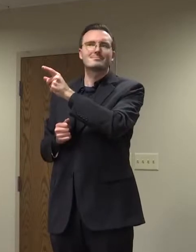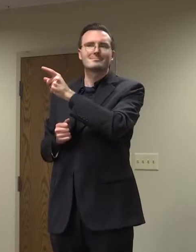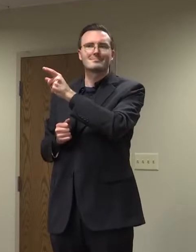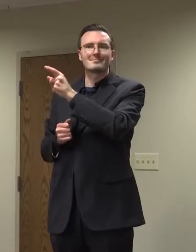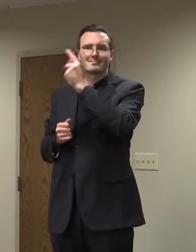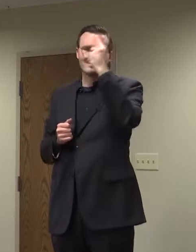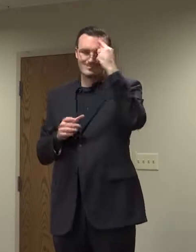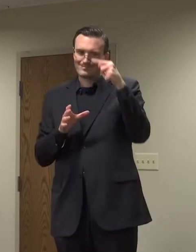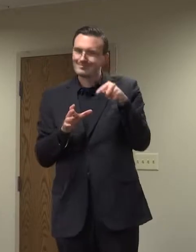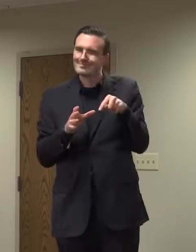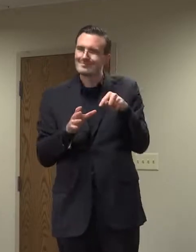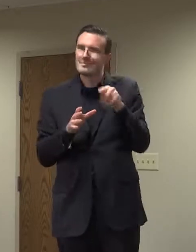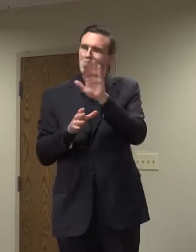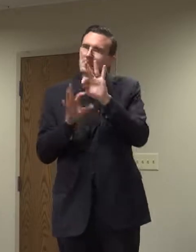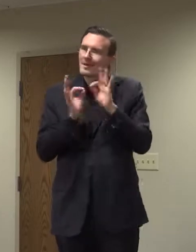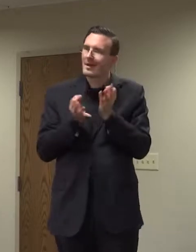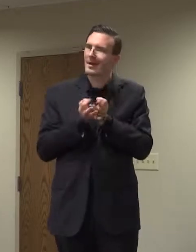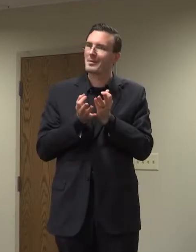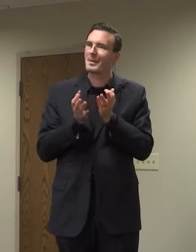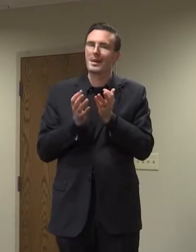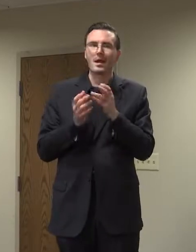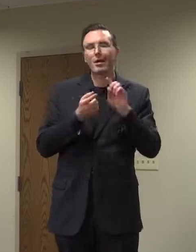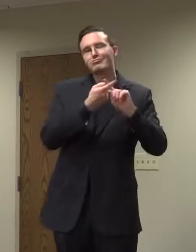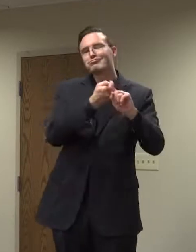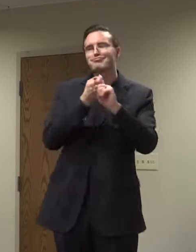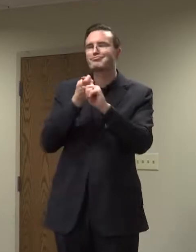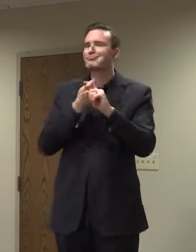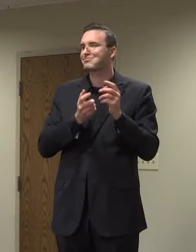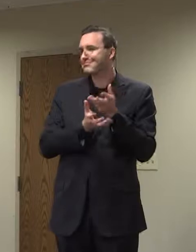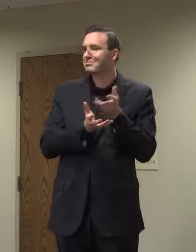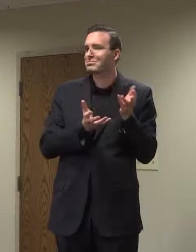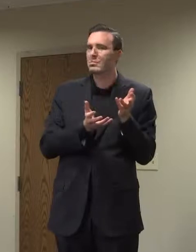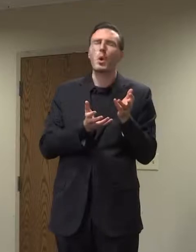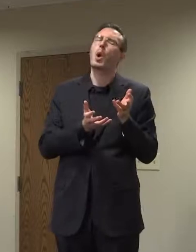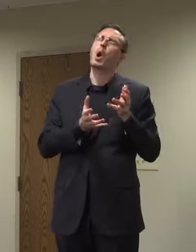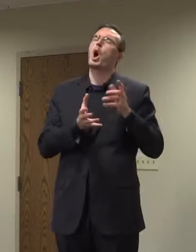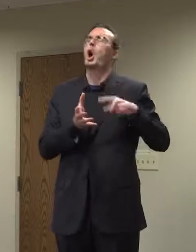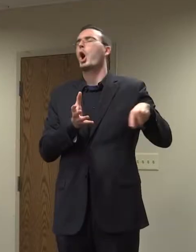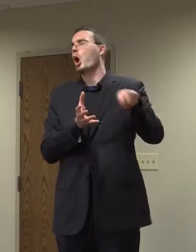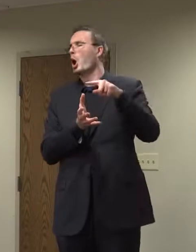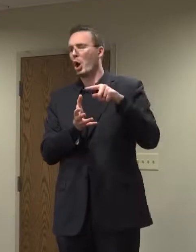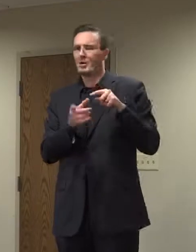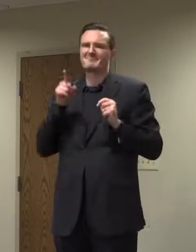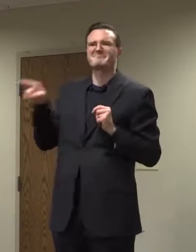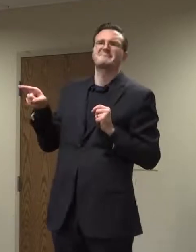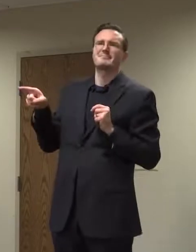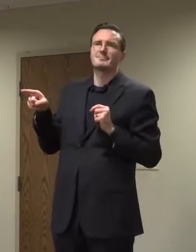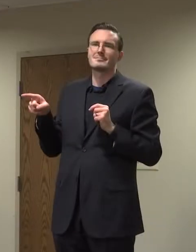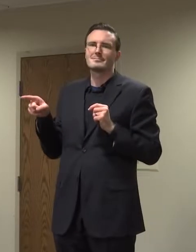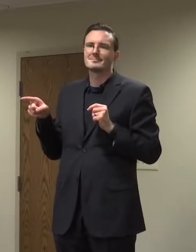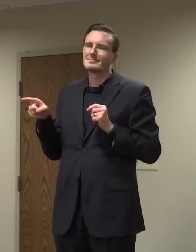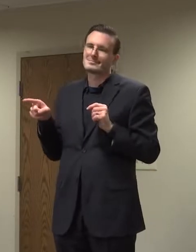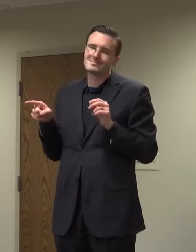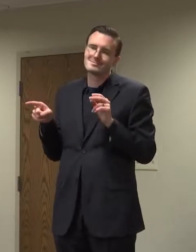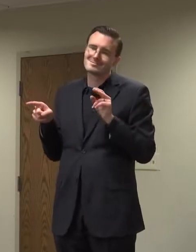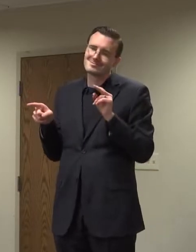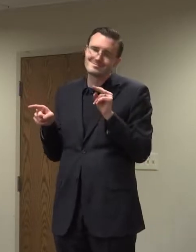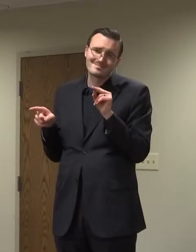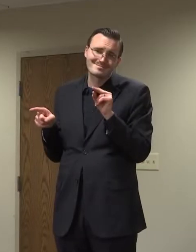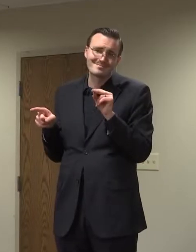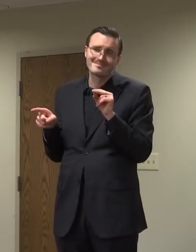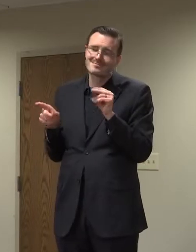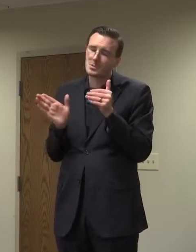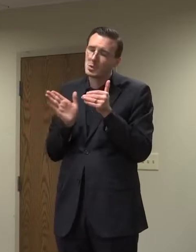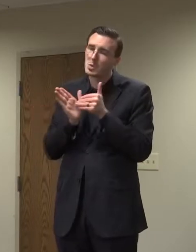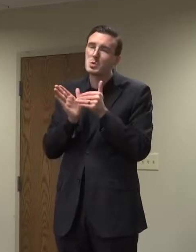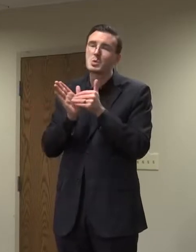right? It's easy to think it's outside. But you need to be intentional and thoughtful. It's that